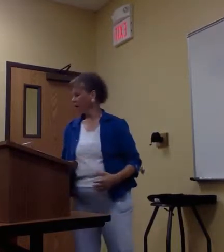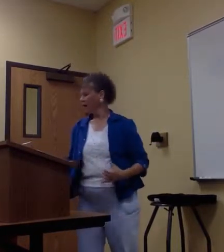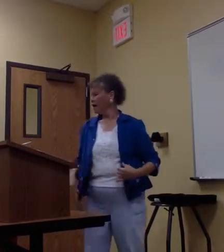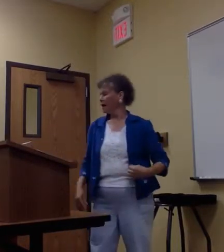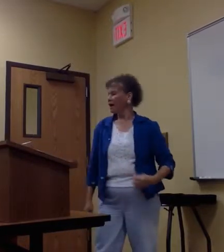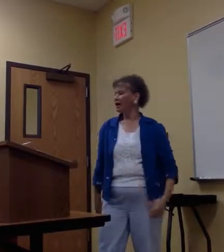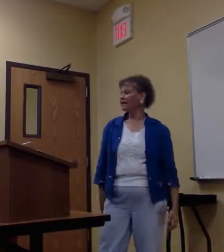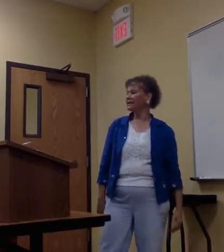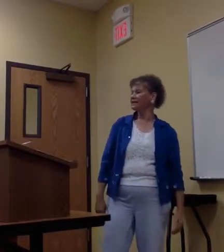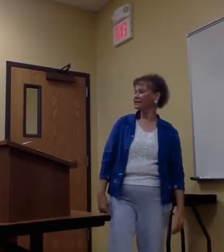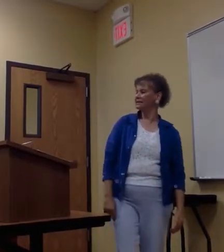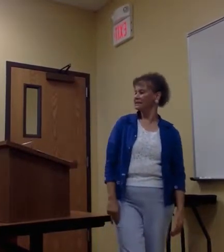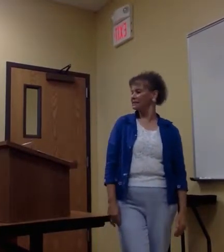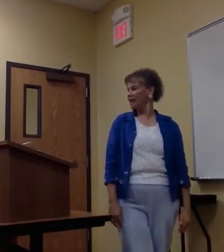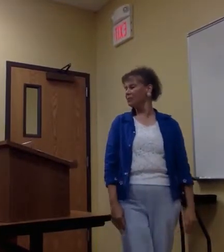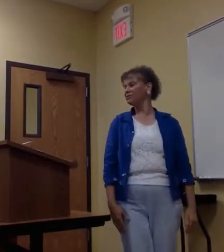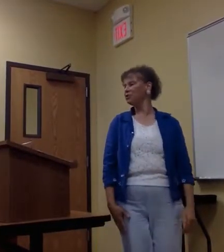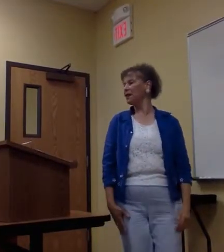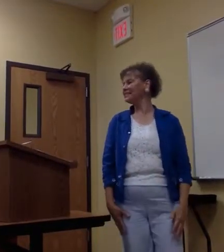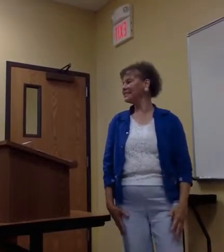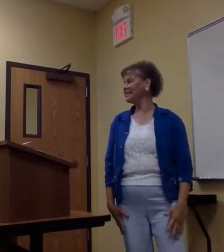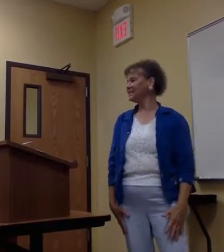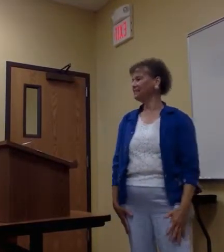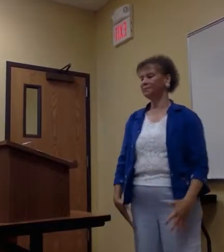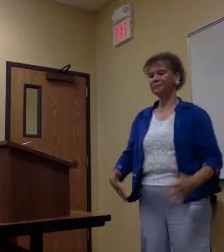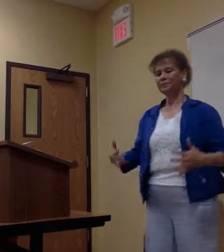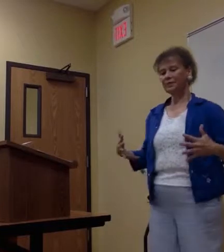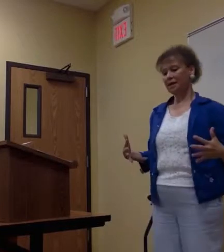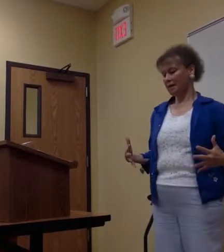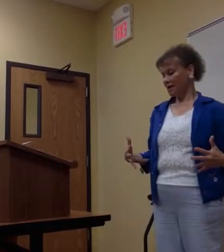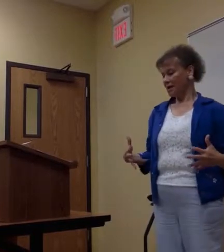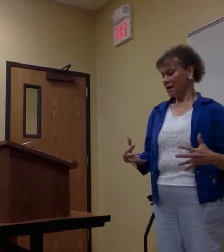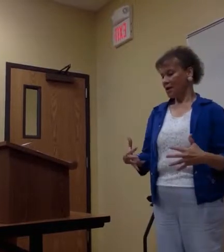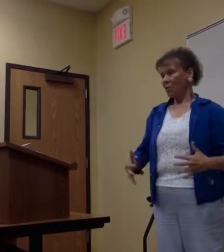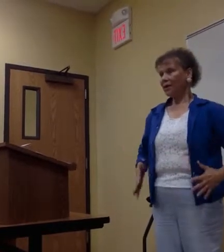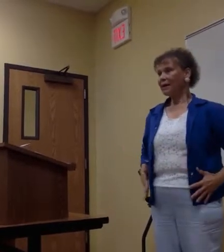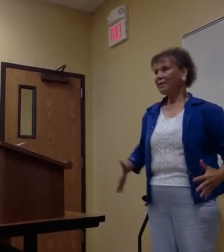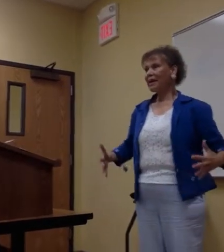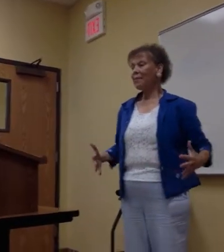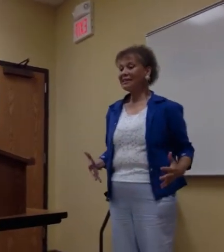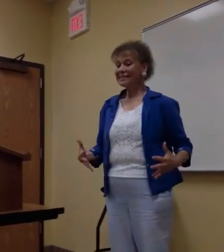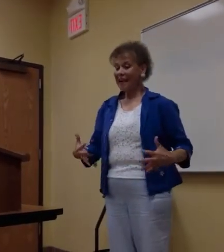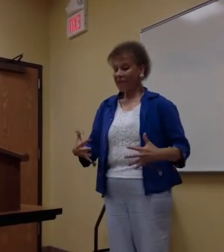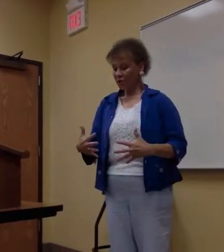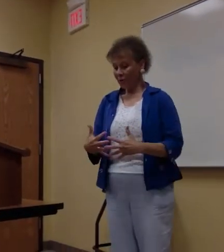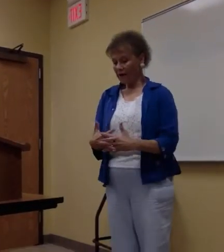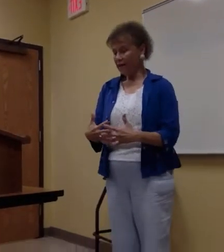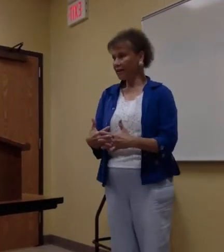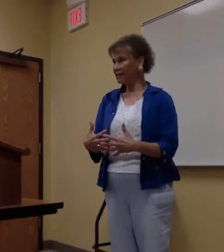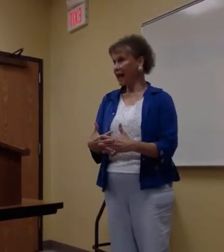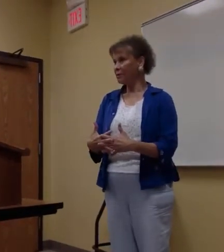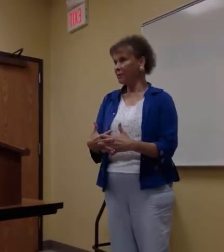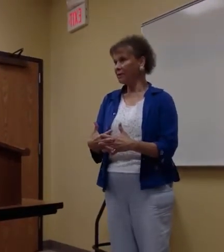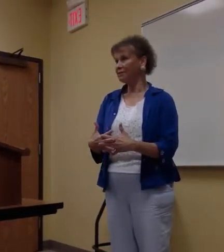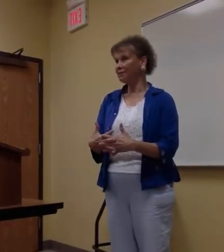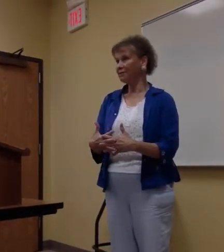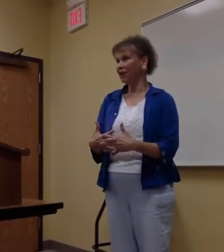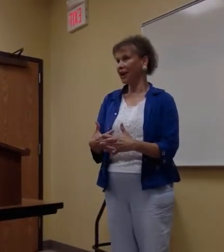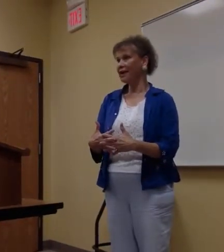Top of 218. We're going to be coming together right here at the abdomen, all right? Pregnant. To